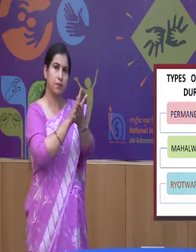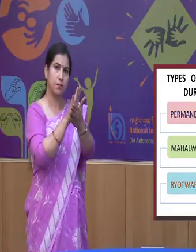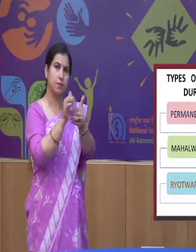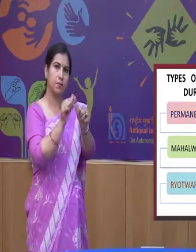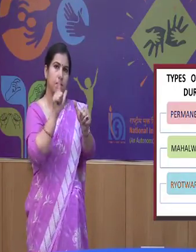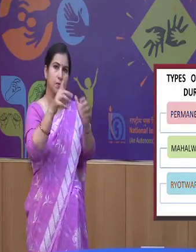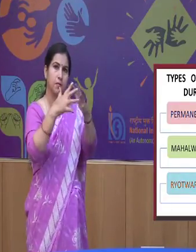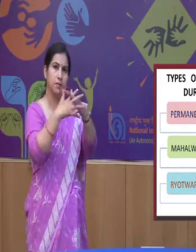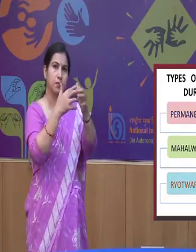and